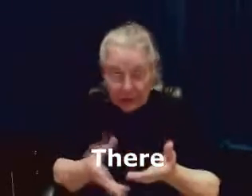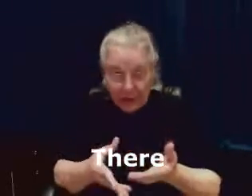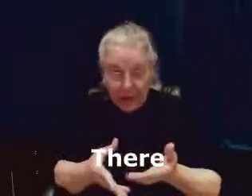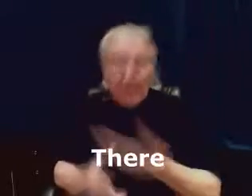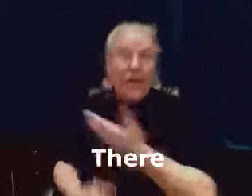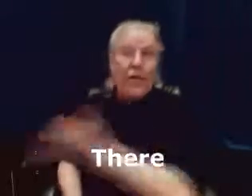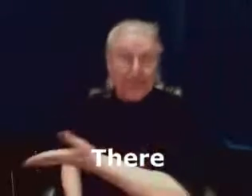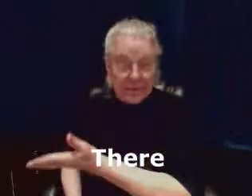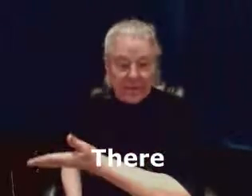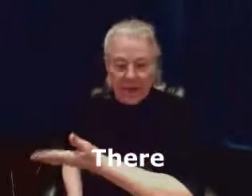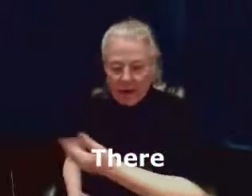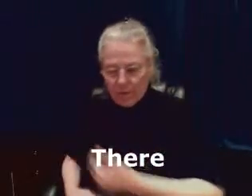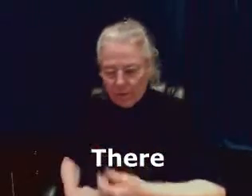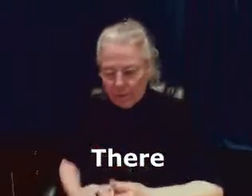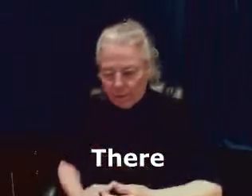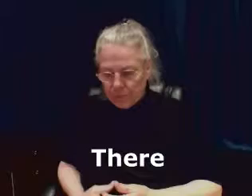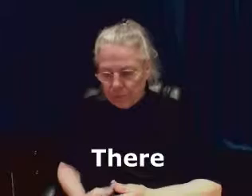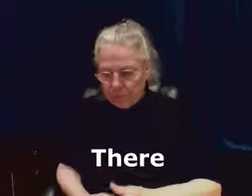not here, it's there.